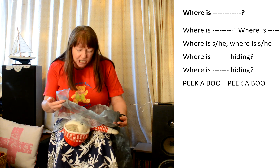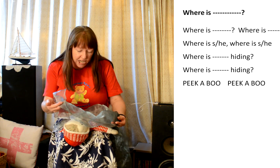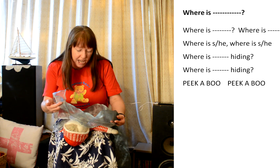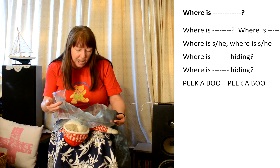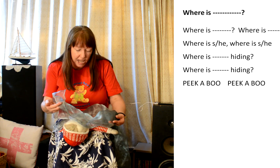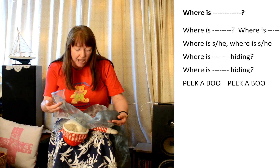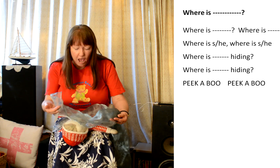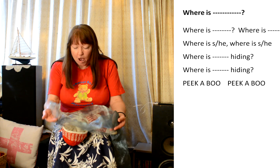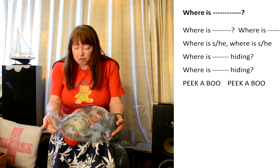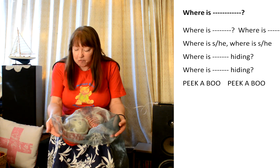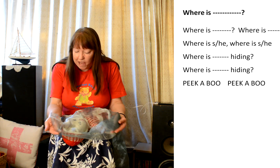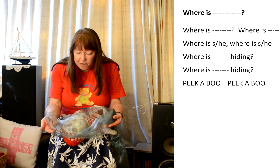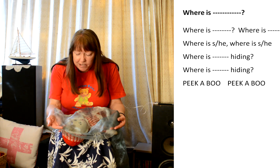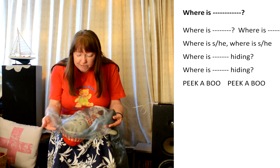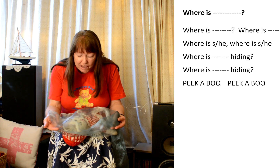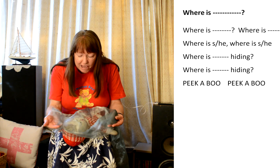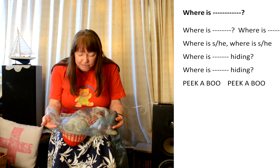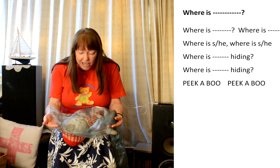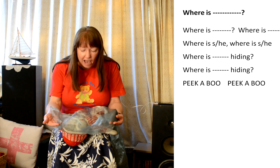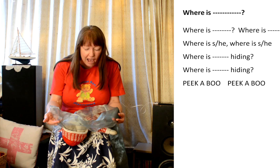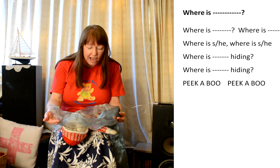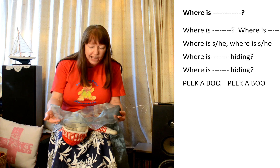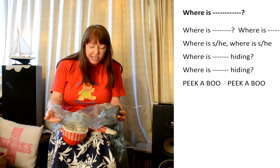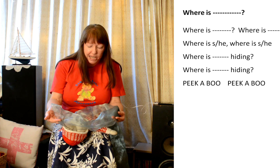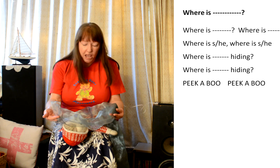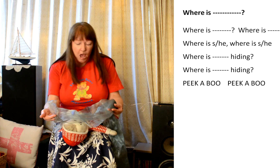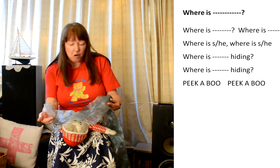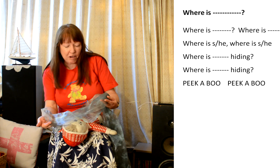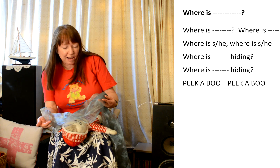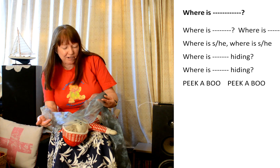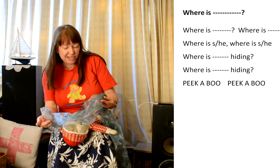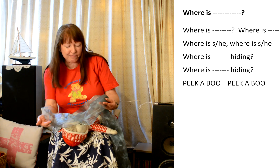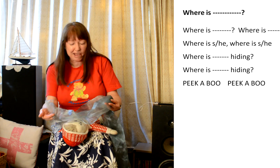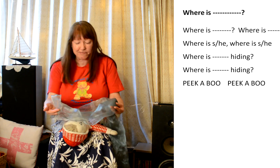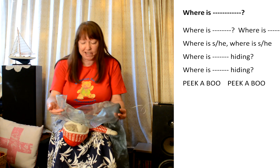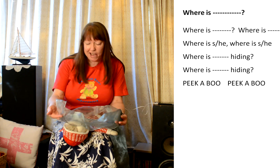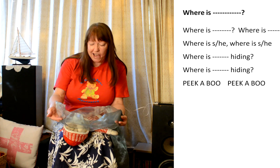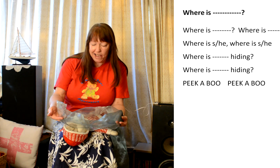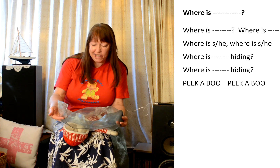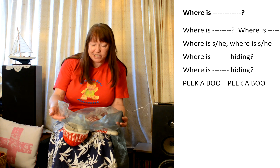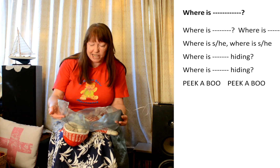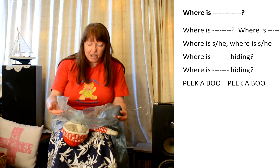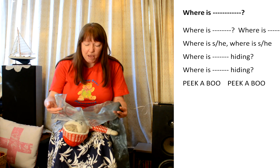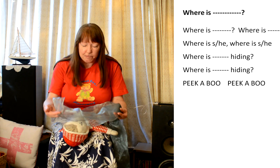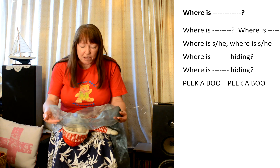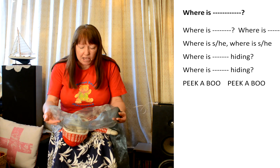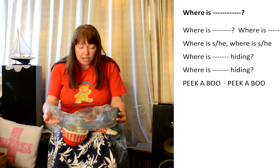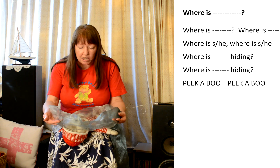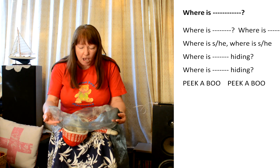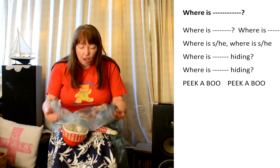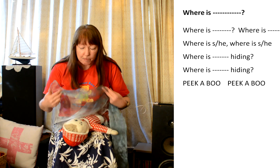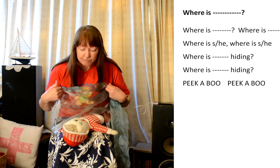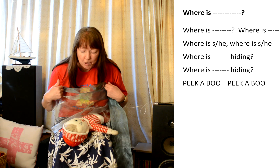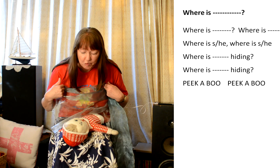she? Where is baby hiding? Where is baby hiding? Peek-a-boo!